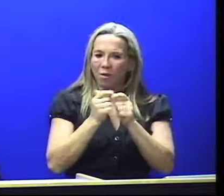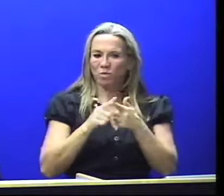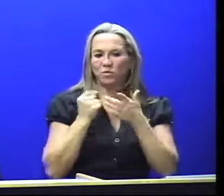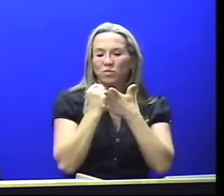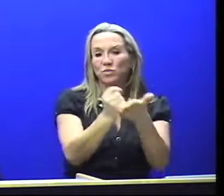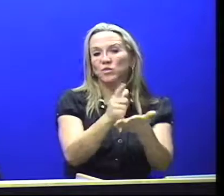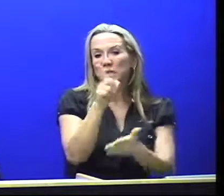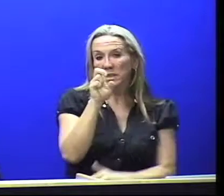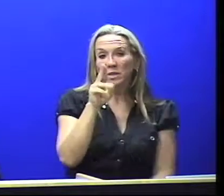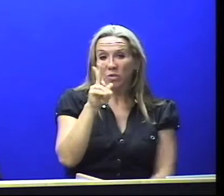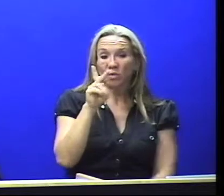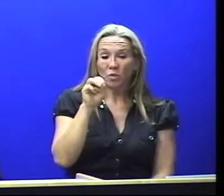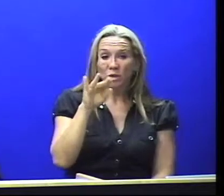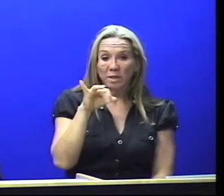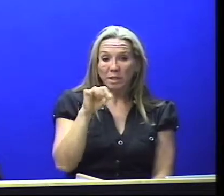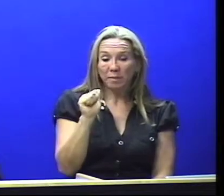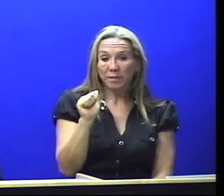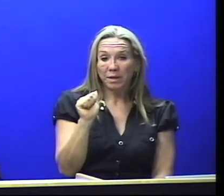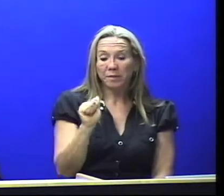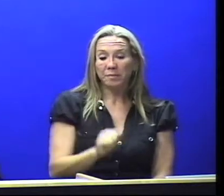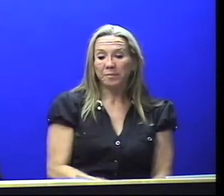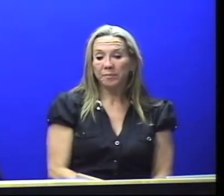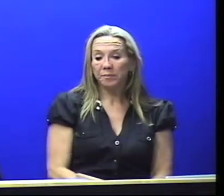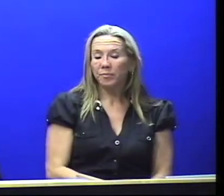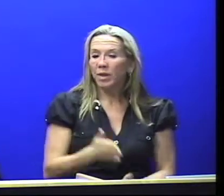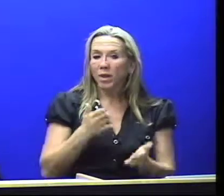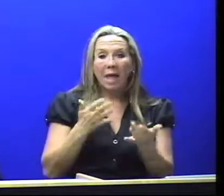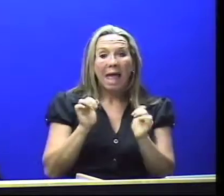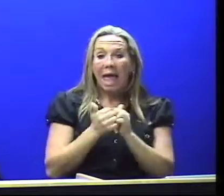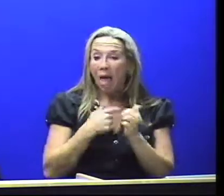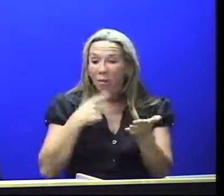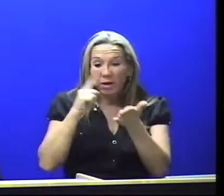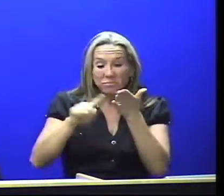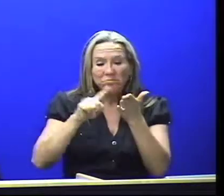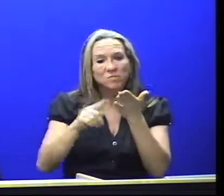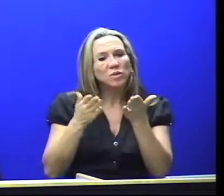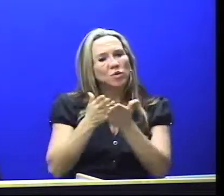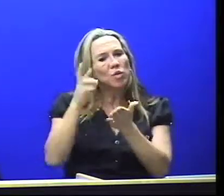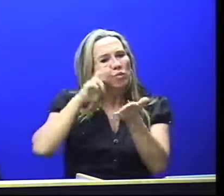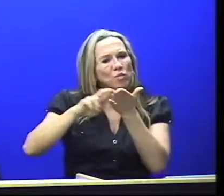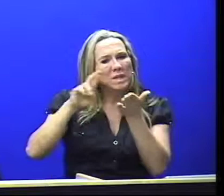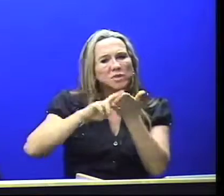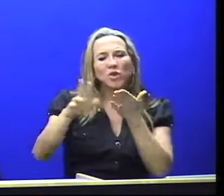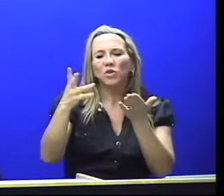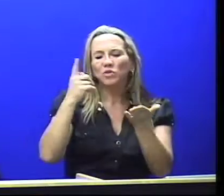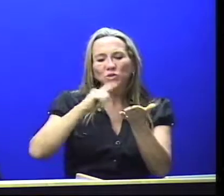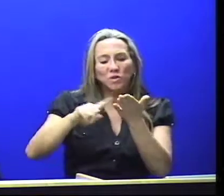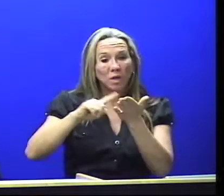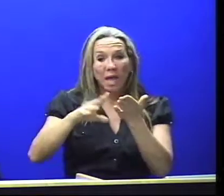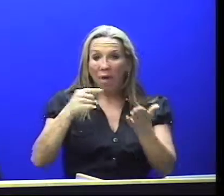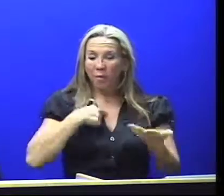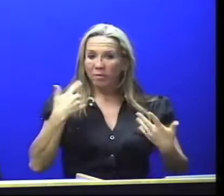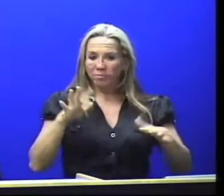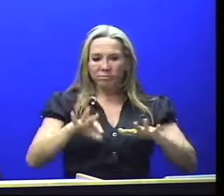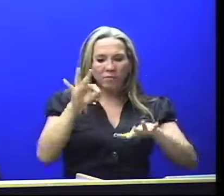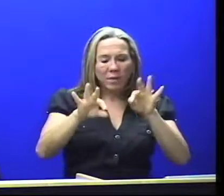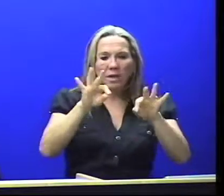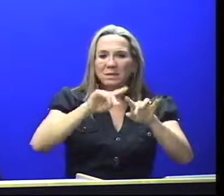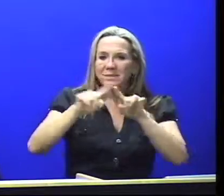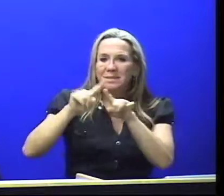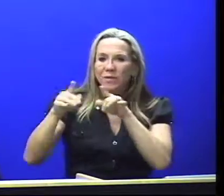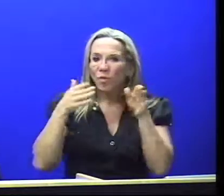the leukemia, and through research we found many different